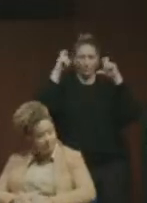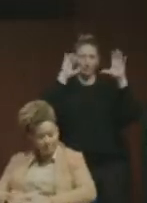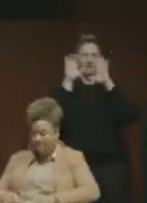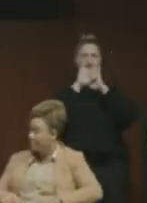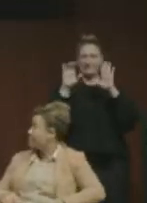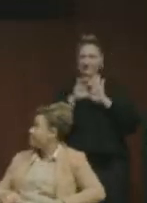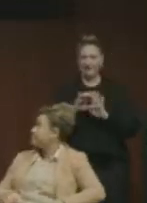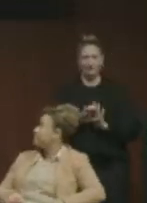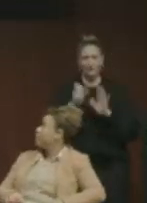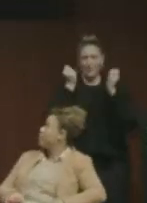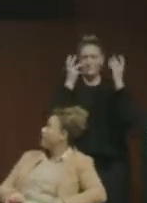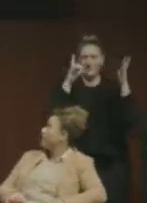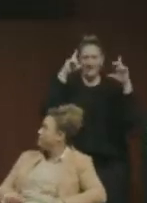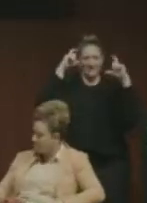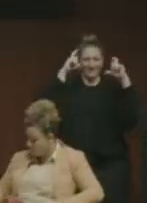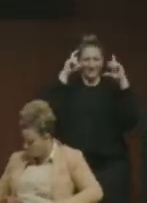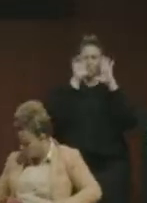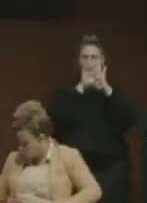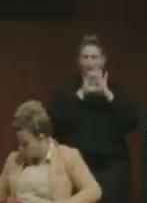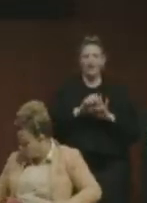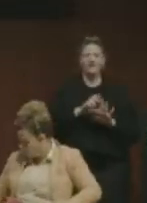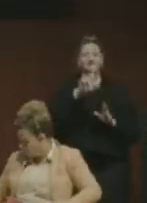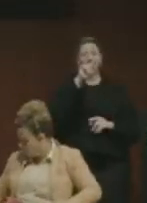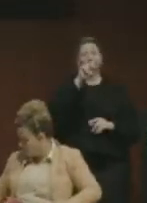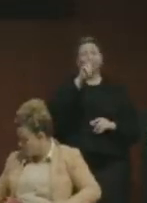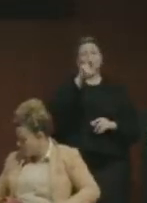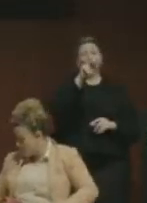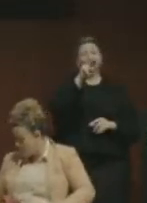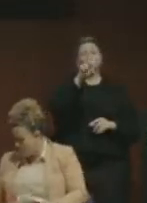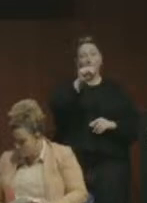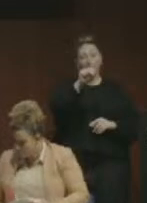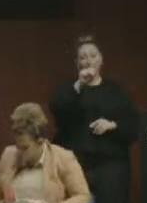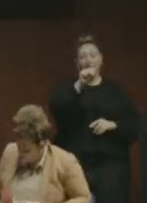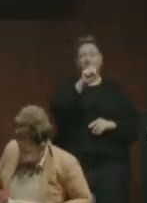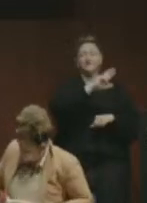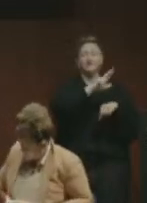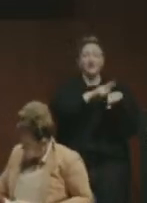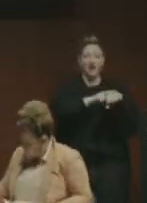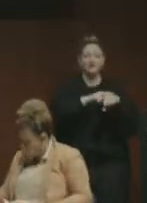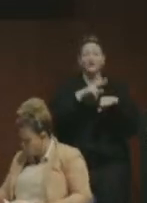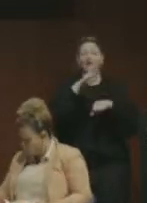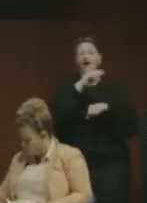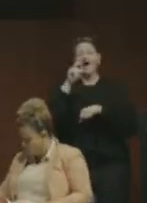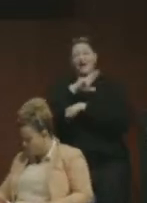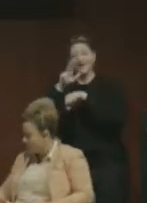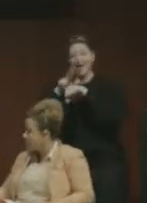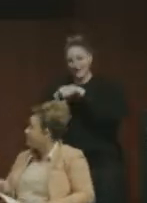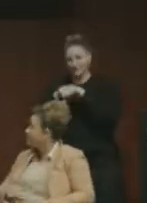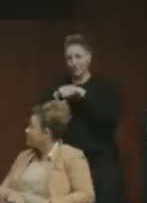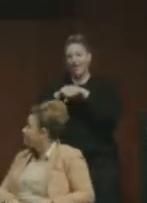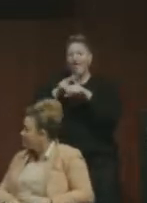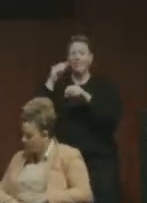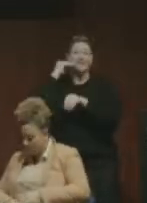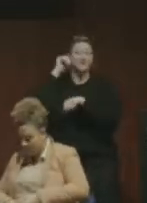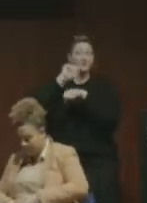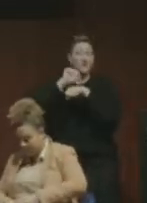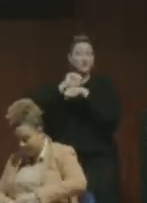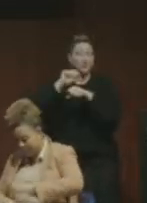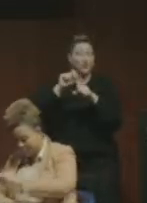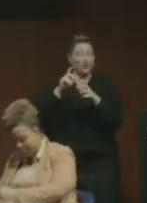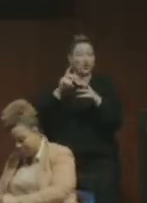you photographs today that I've taken in the transnational and the national domestic workers movement in South Africa. So,